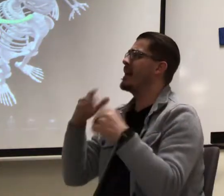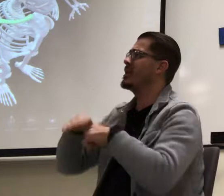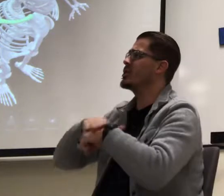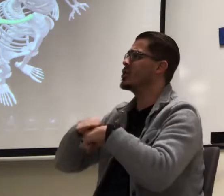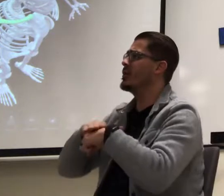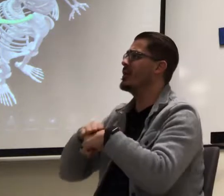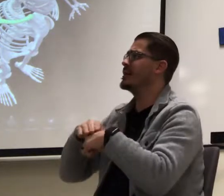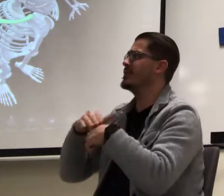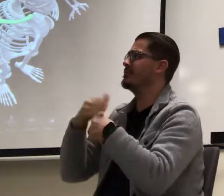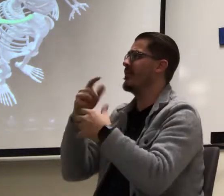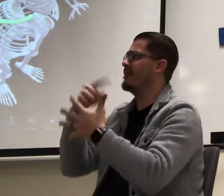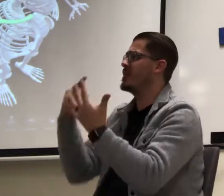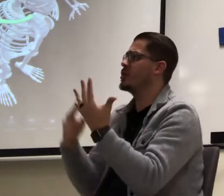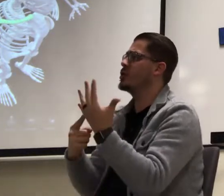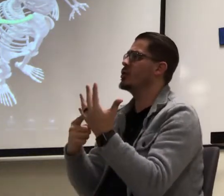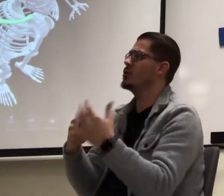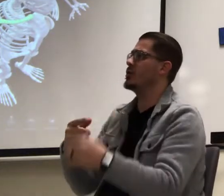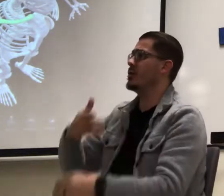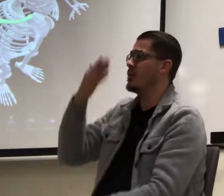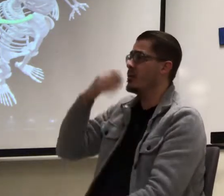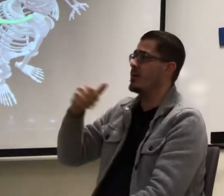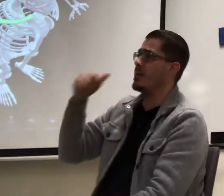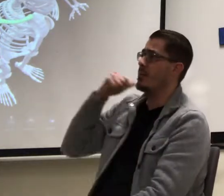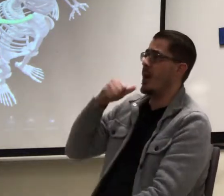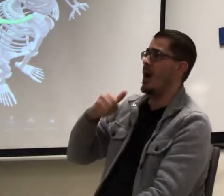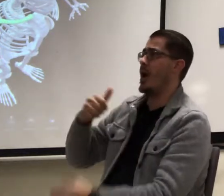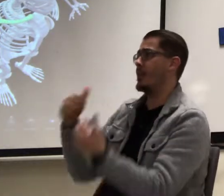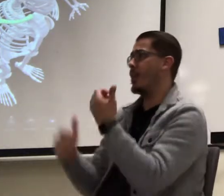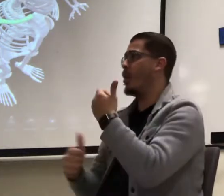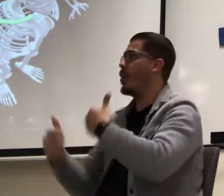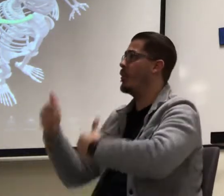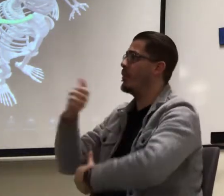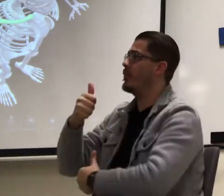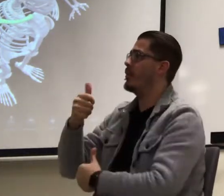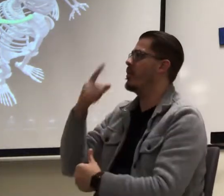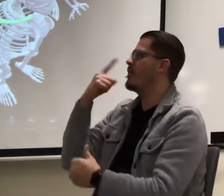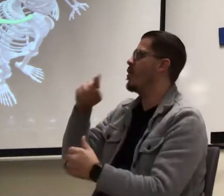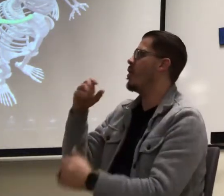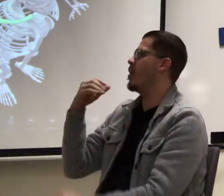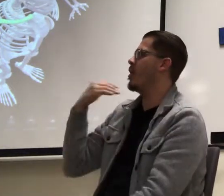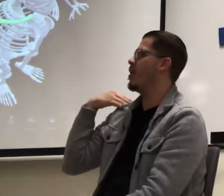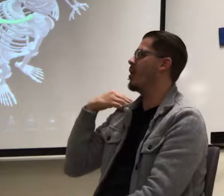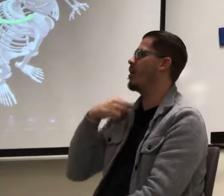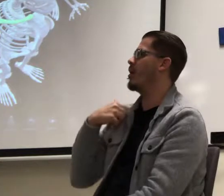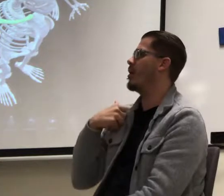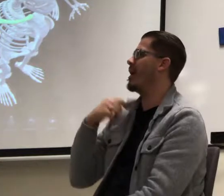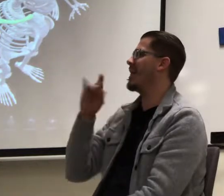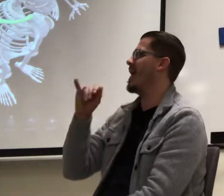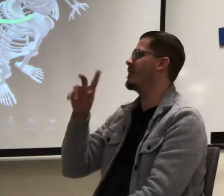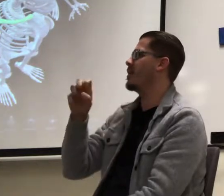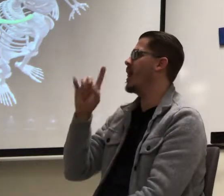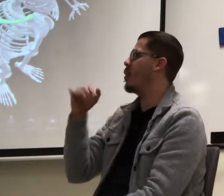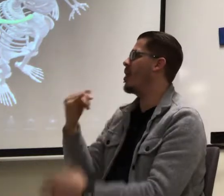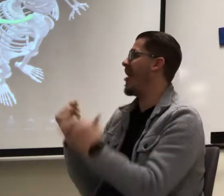proximal from distal, the front from the back. For example, for the clavicle, let me isolate it for you.